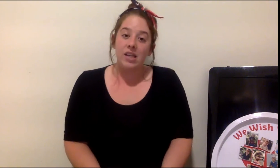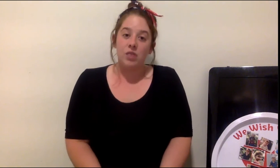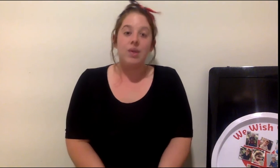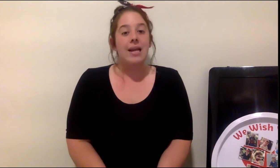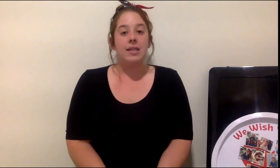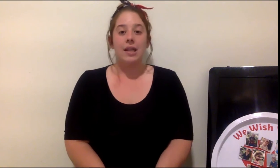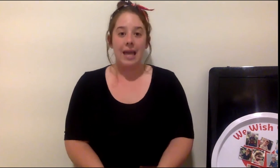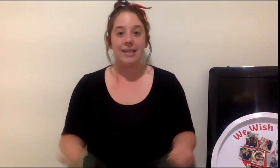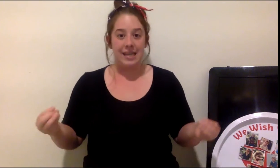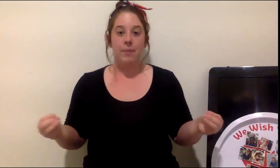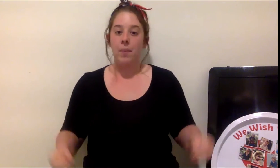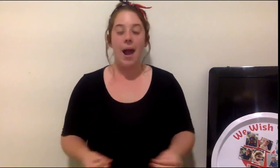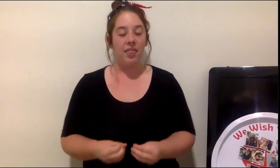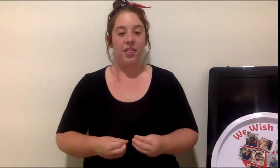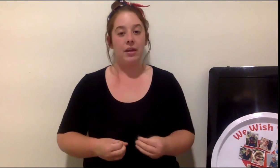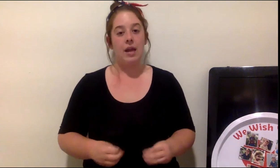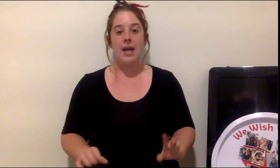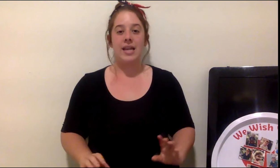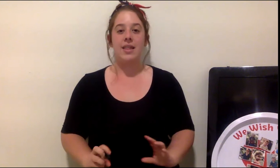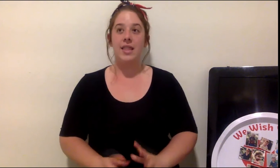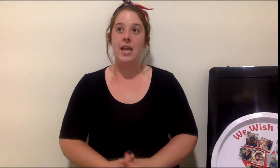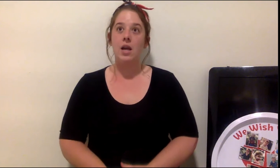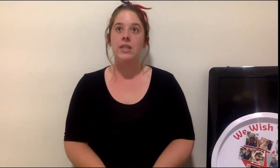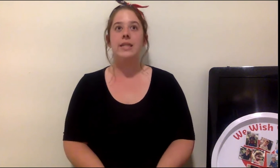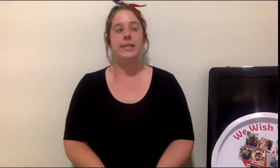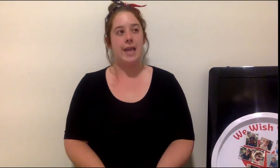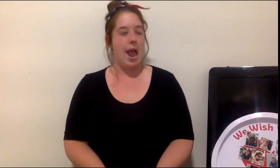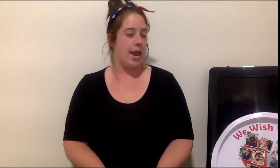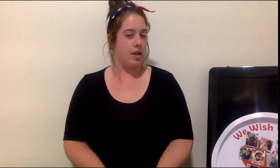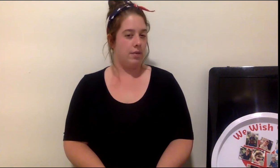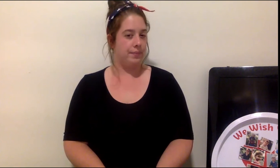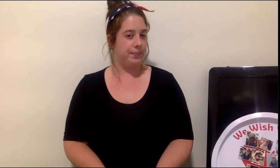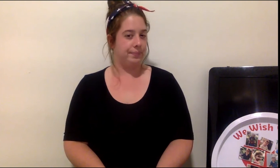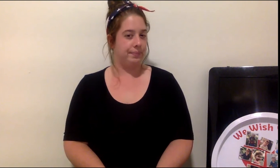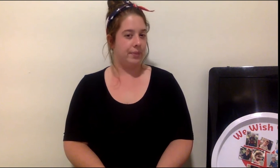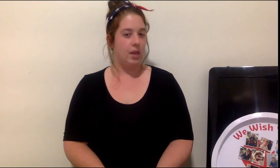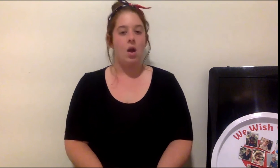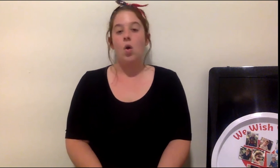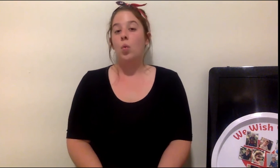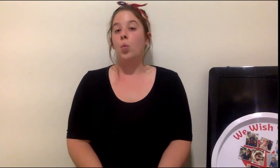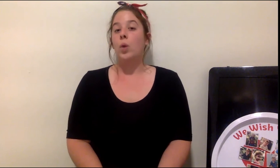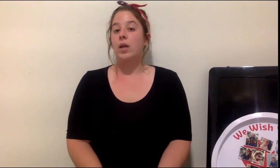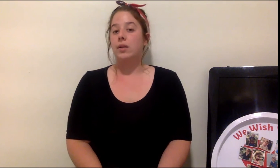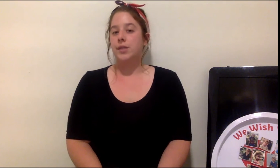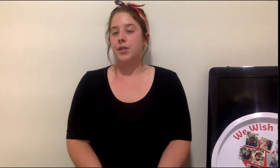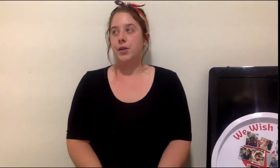do a nice cleansing breath. And I think today we'll